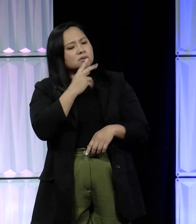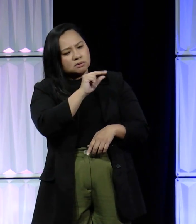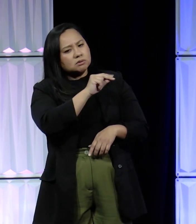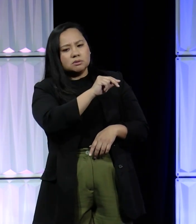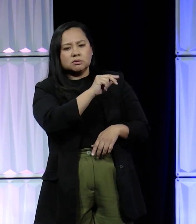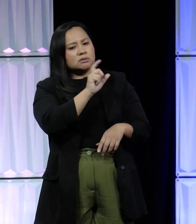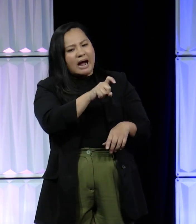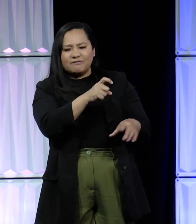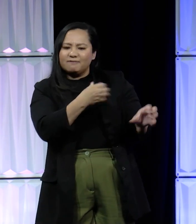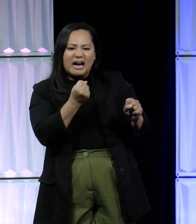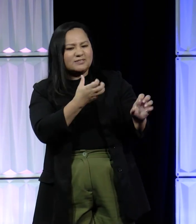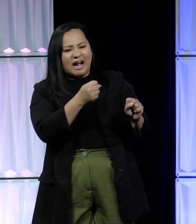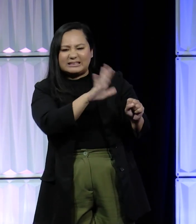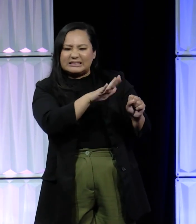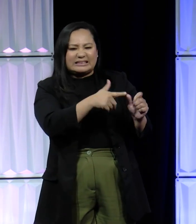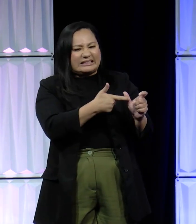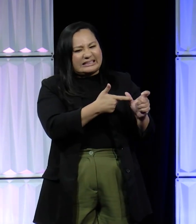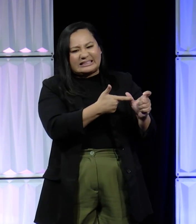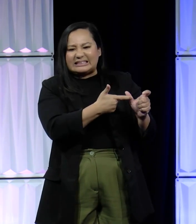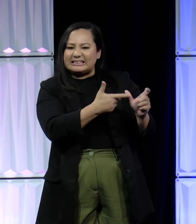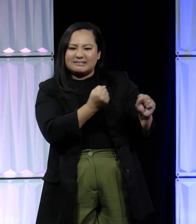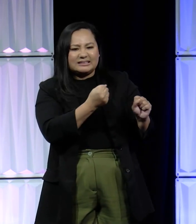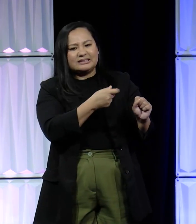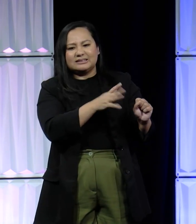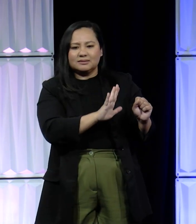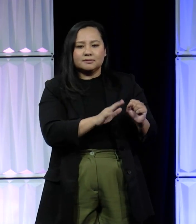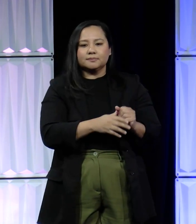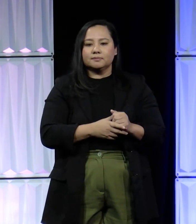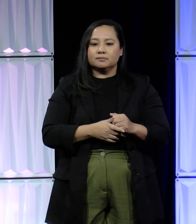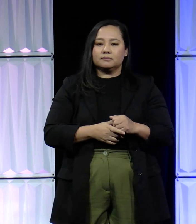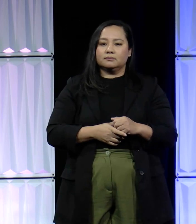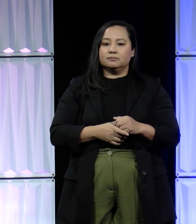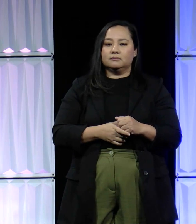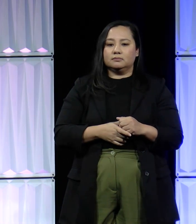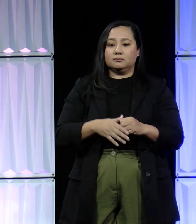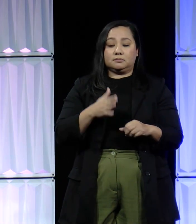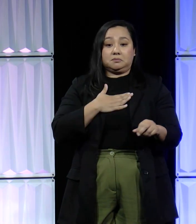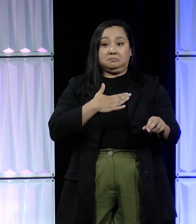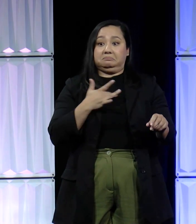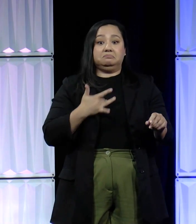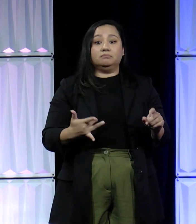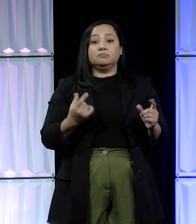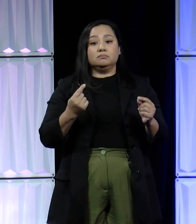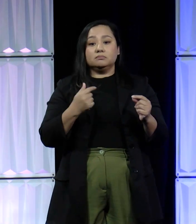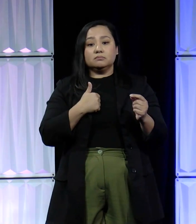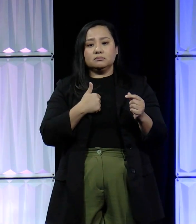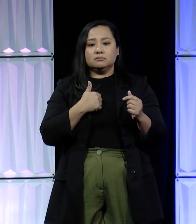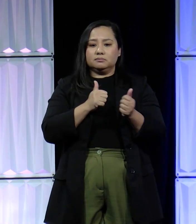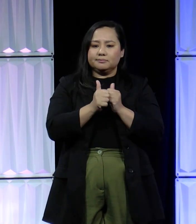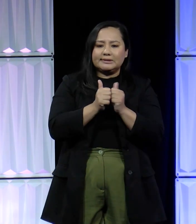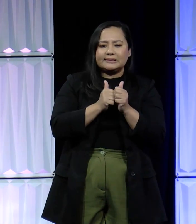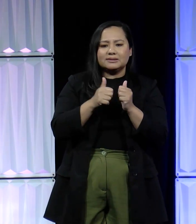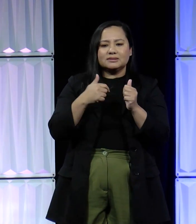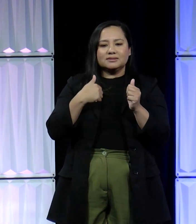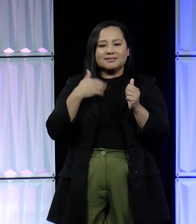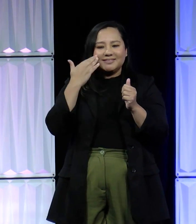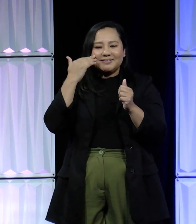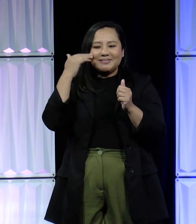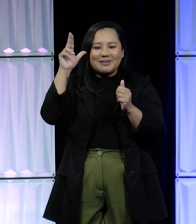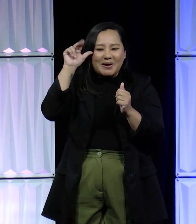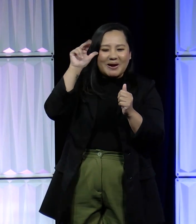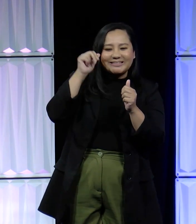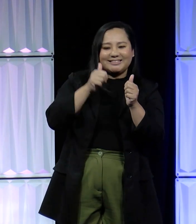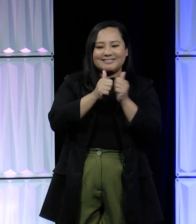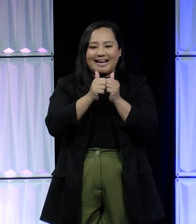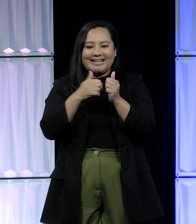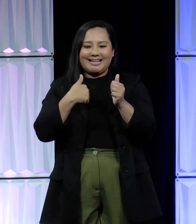While I knew I was more competitive than my classmates and friends, but a racehorse, an assassin? In her TED Talk,